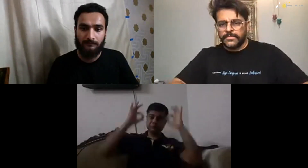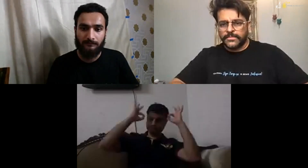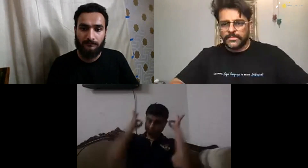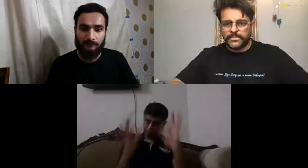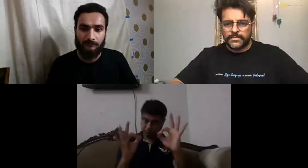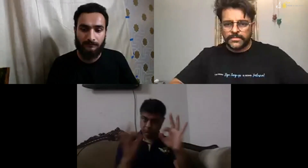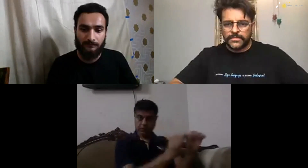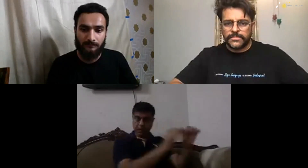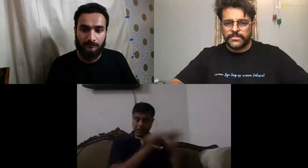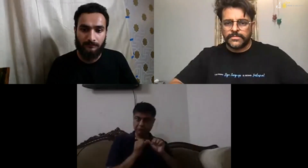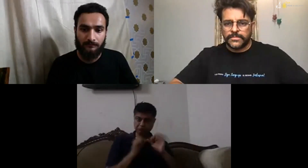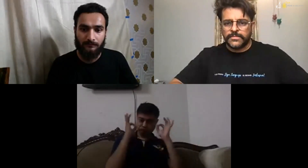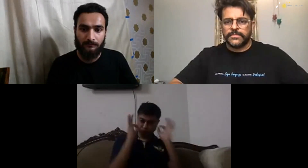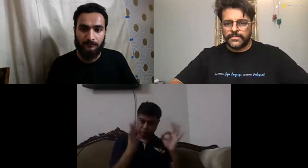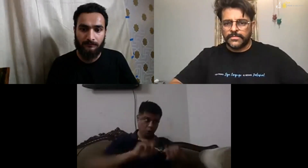1 second.